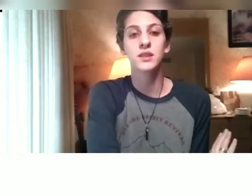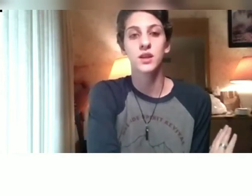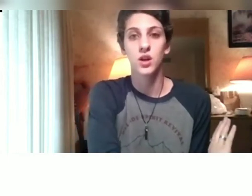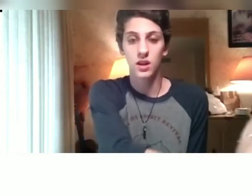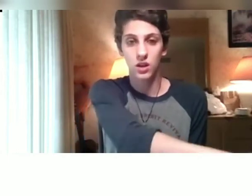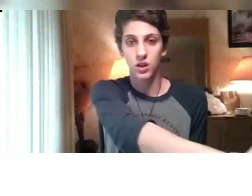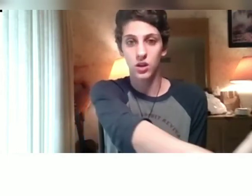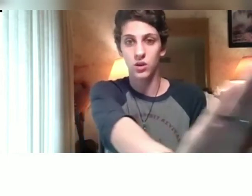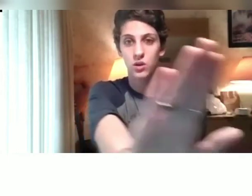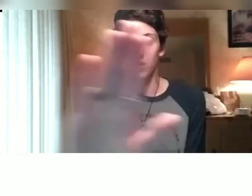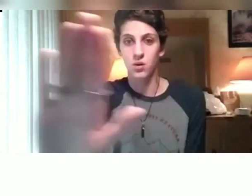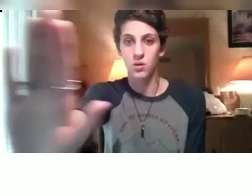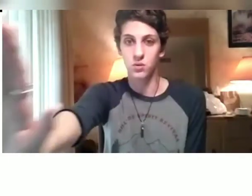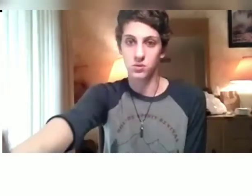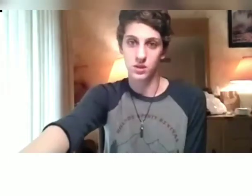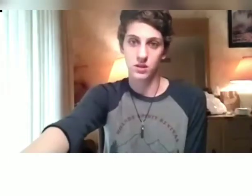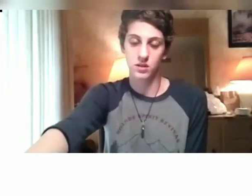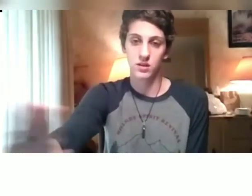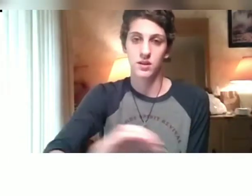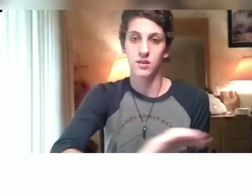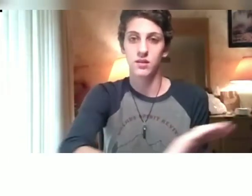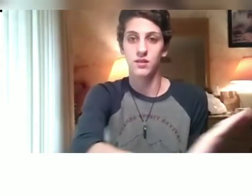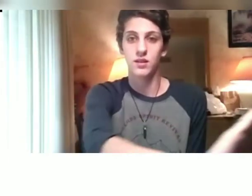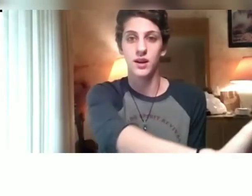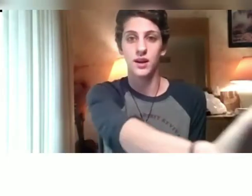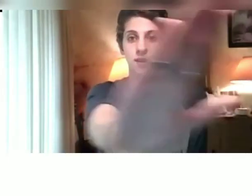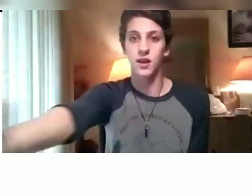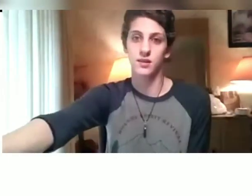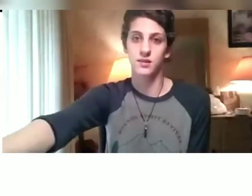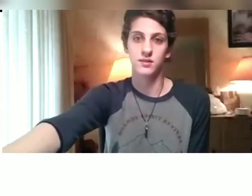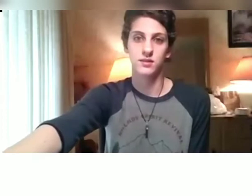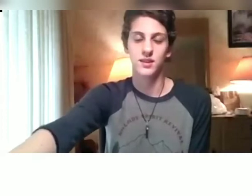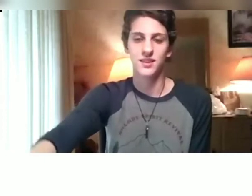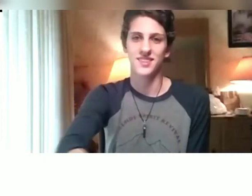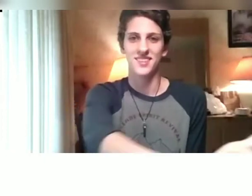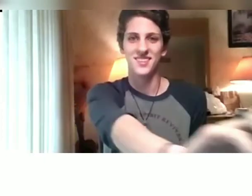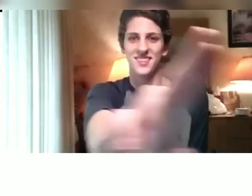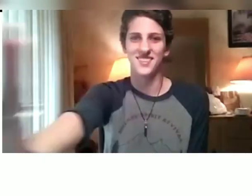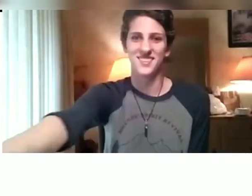videos, yours. Right? Kind of like